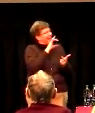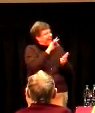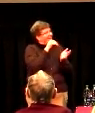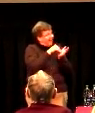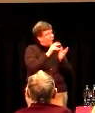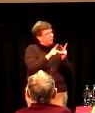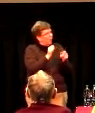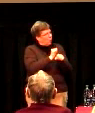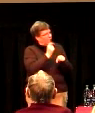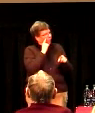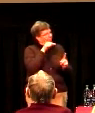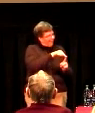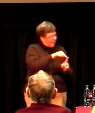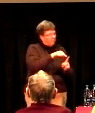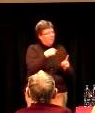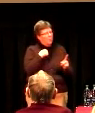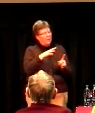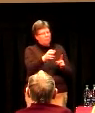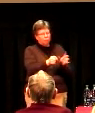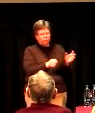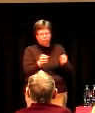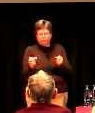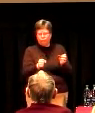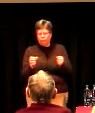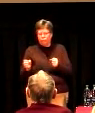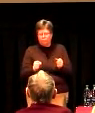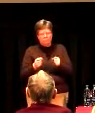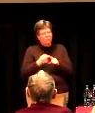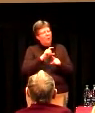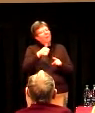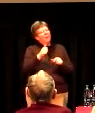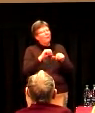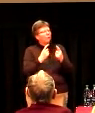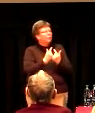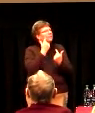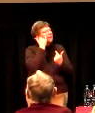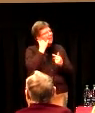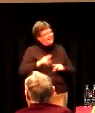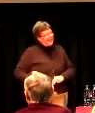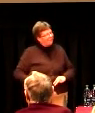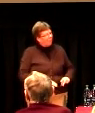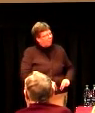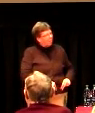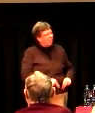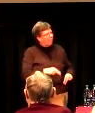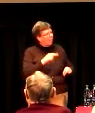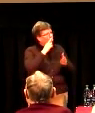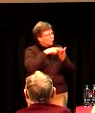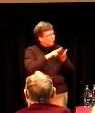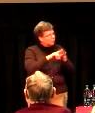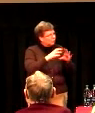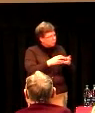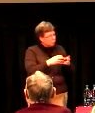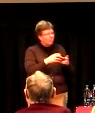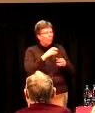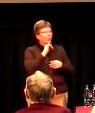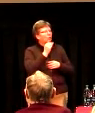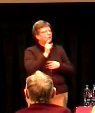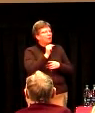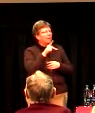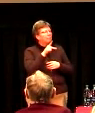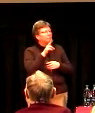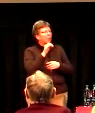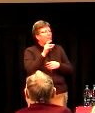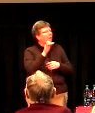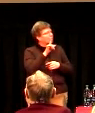them. And then we just added in parts from other groups, like the Naval Research Lab in Maryland, or the Jet Propulsion Laboratory, which was